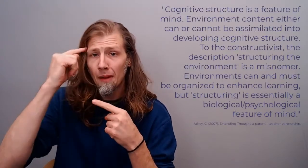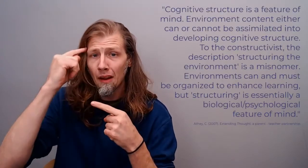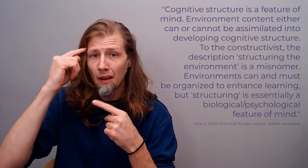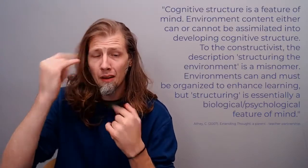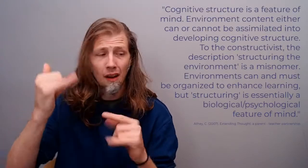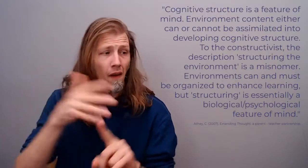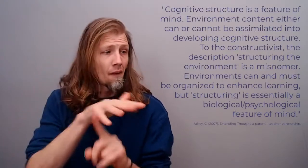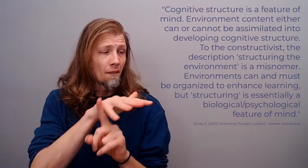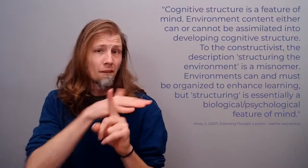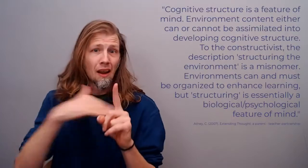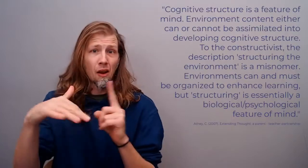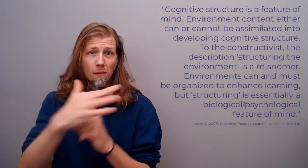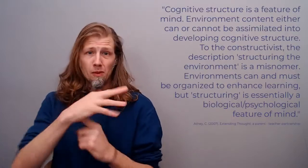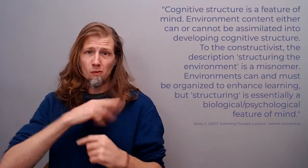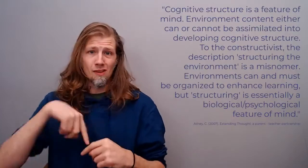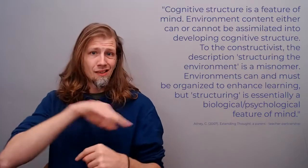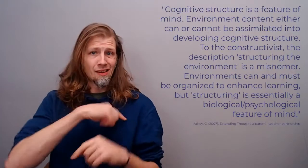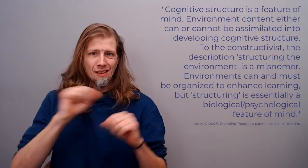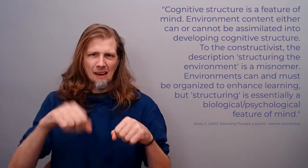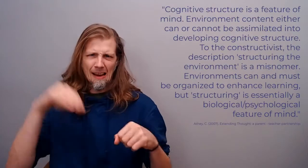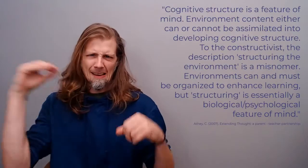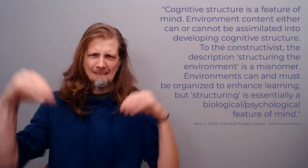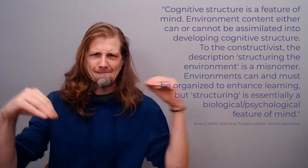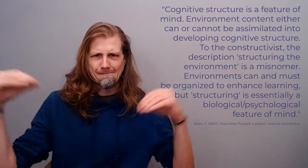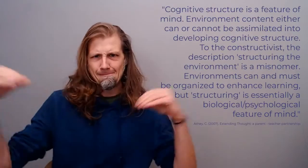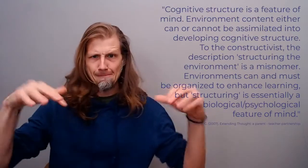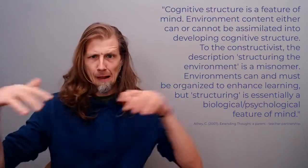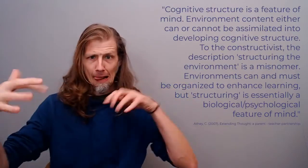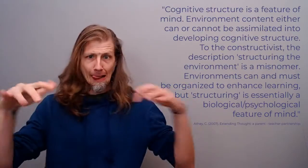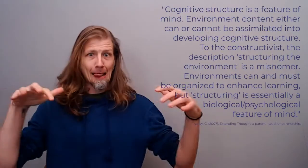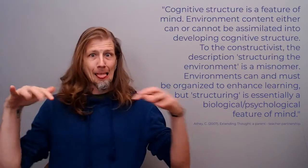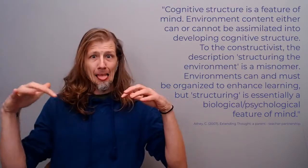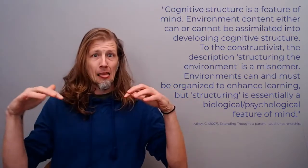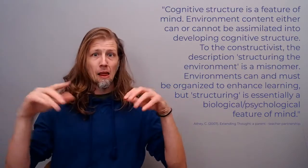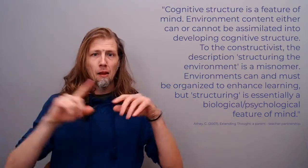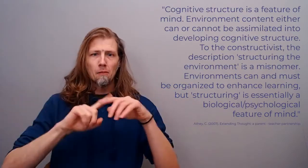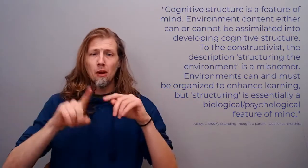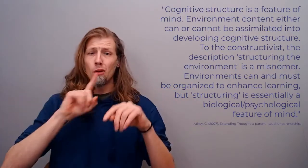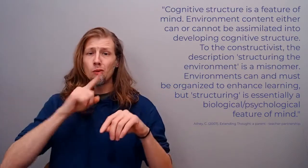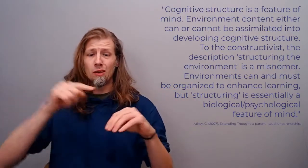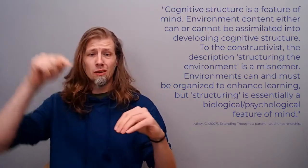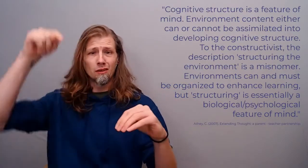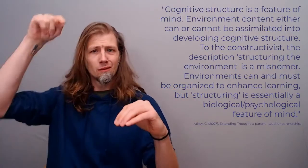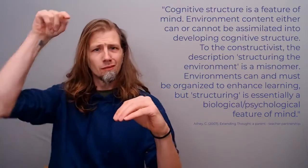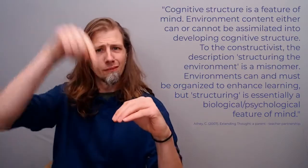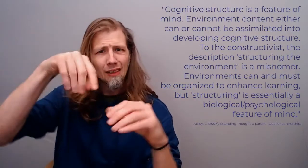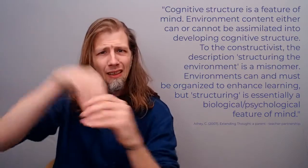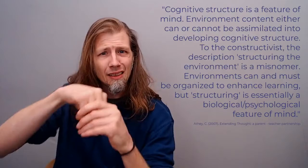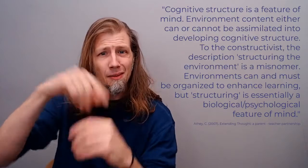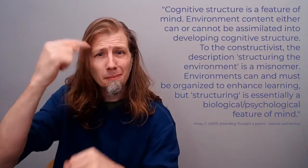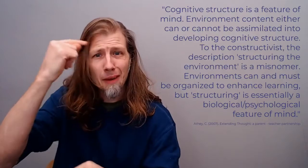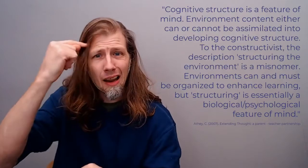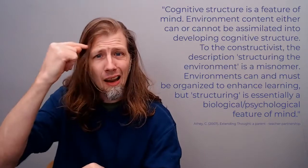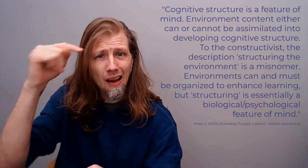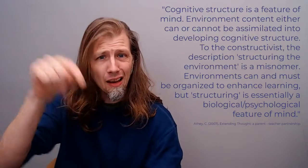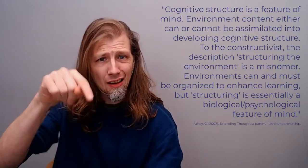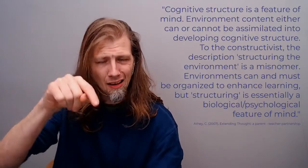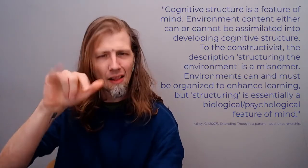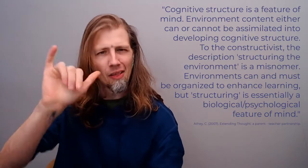the description structuring the environment is a misnomer. Environments can and must be organized to enhance learning, but structure